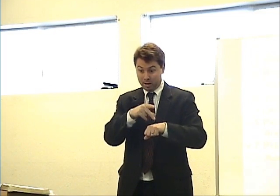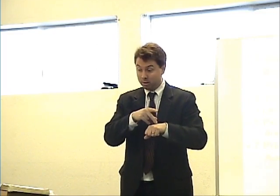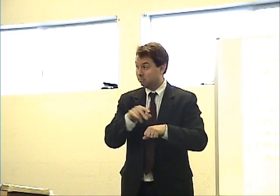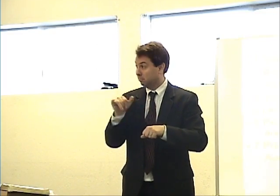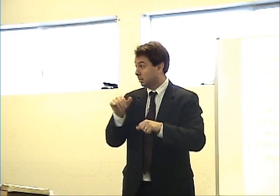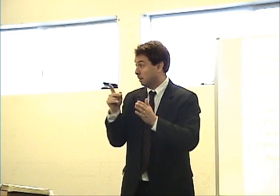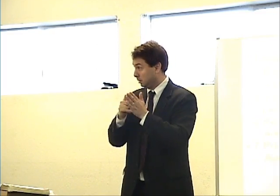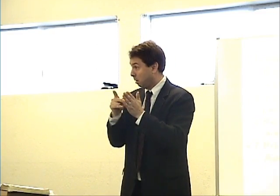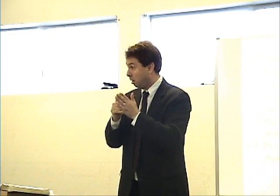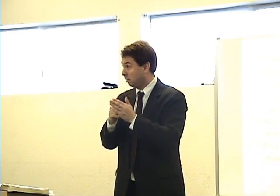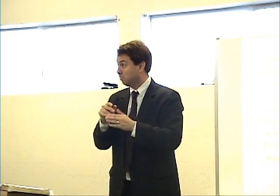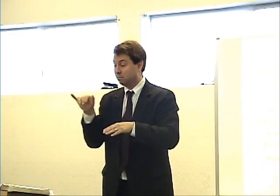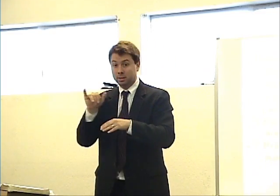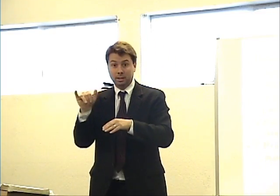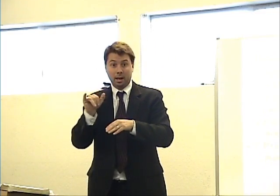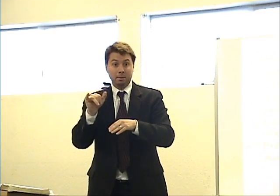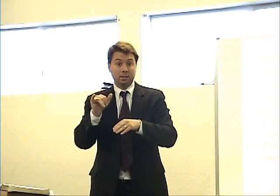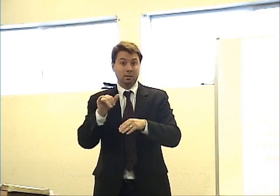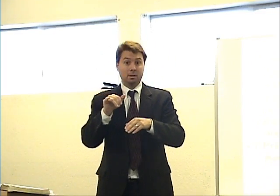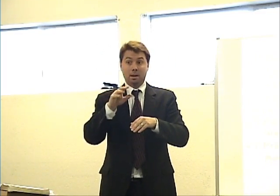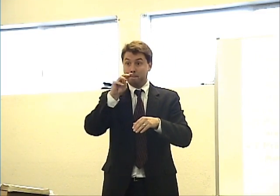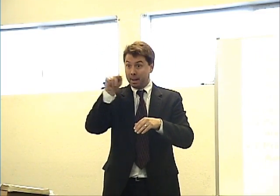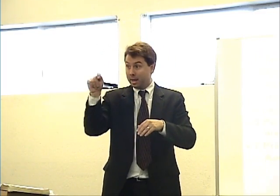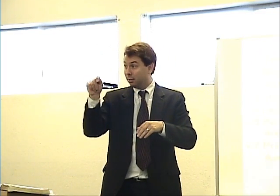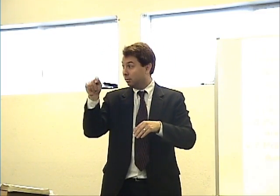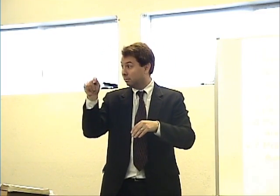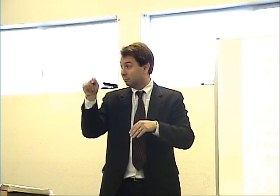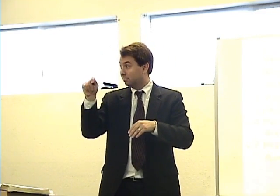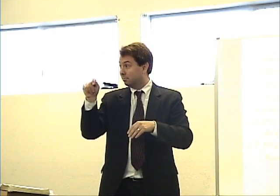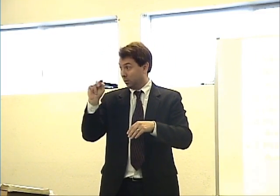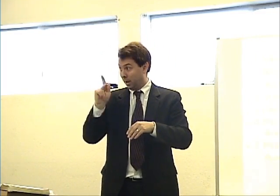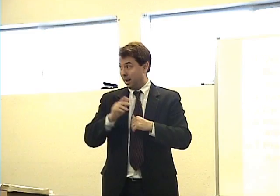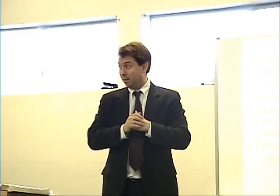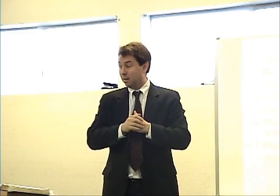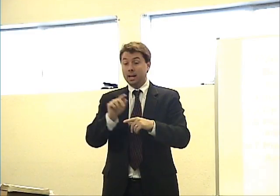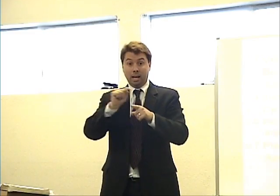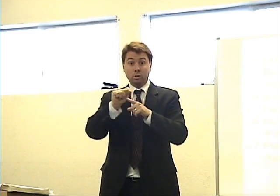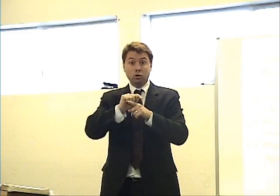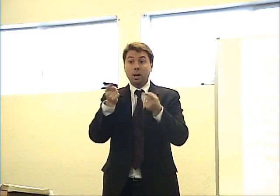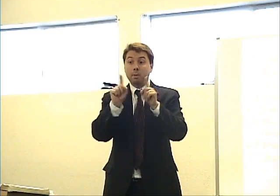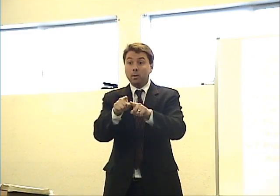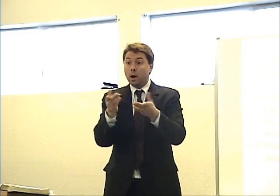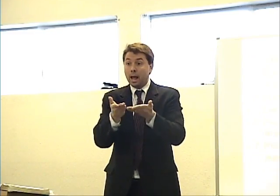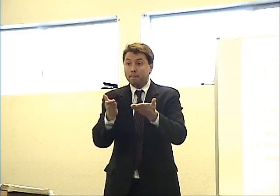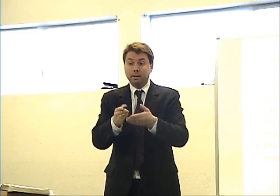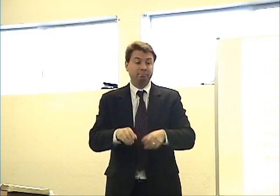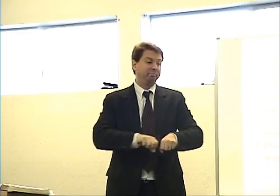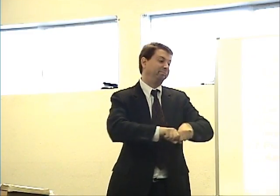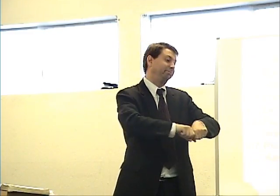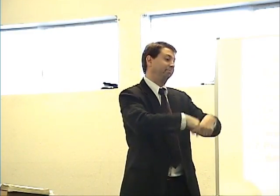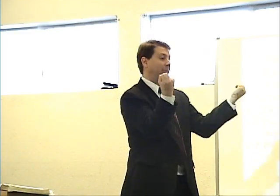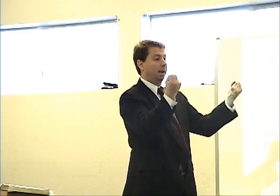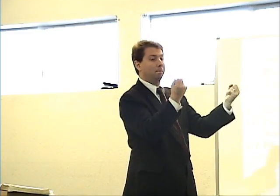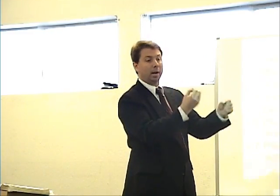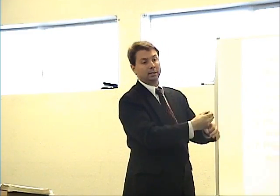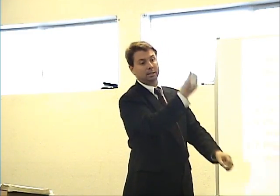Peter, same as Paul, same as Matthew. Okay. He was trained, but what happened? He breaks the